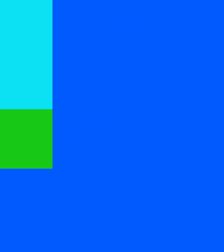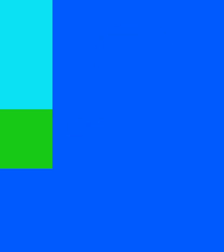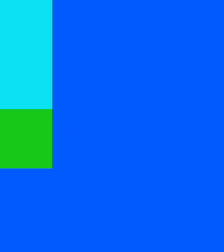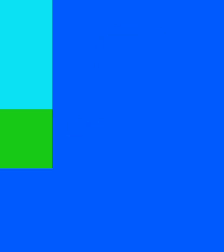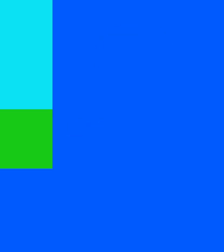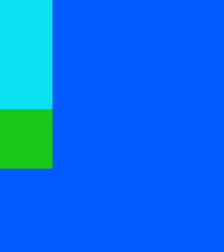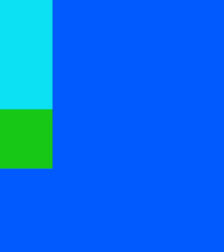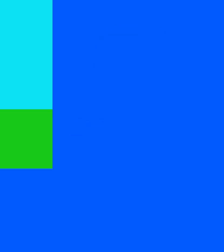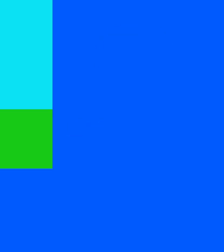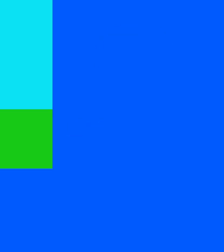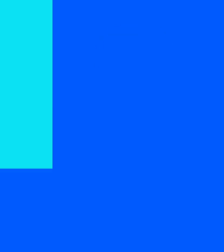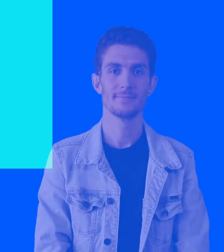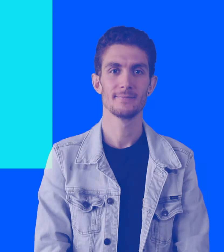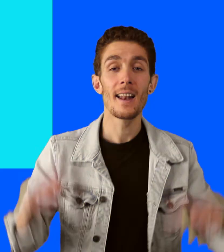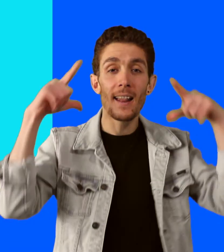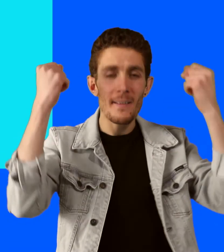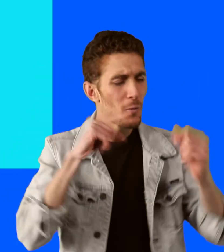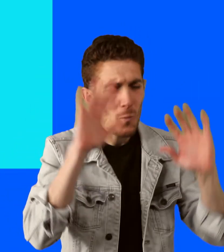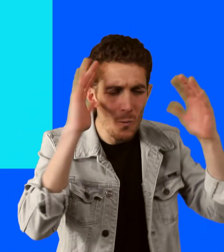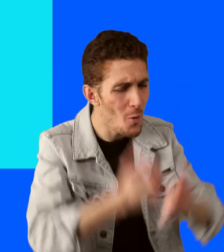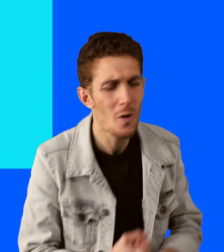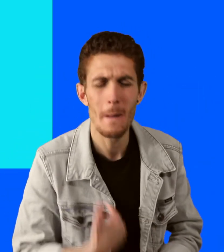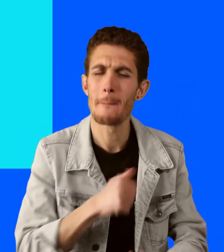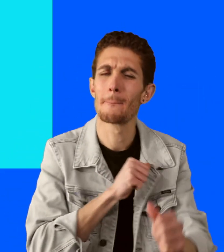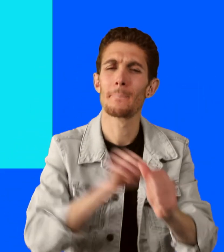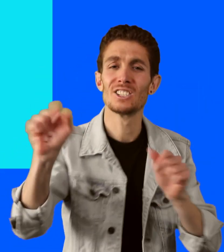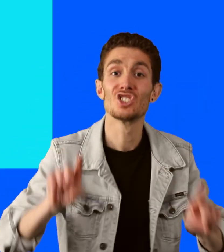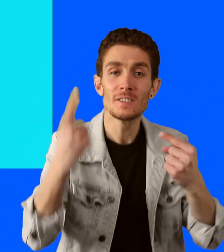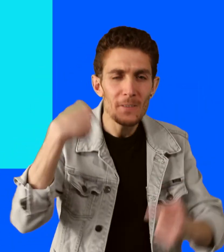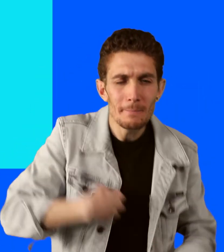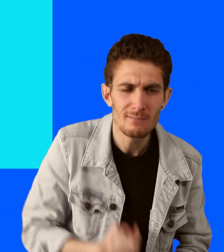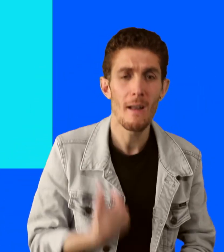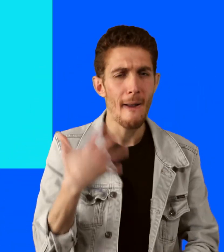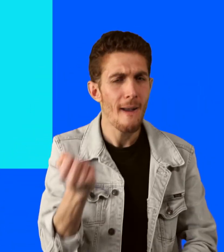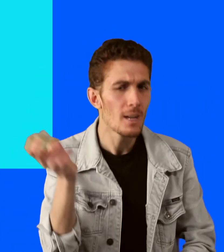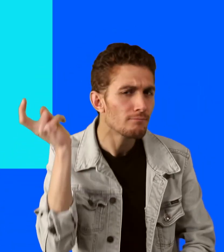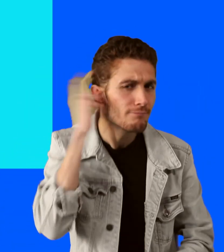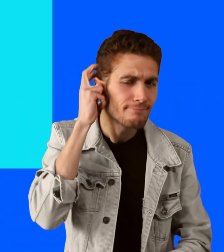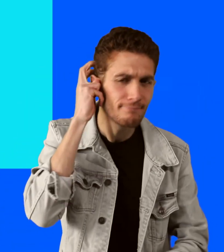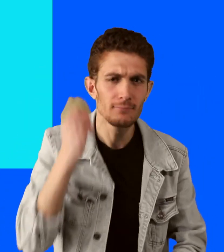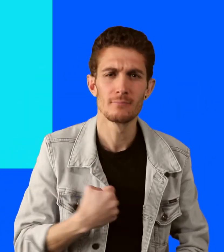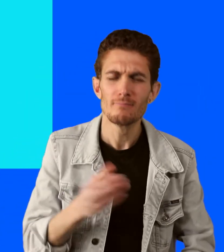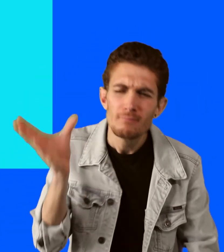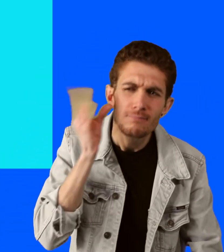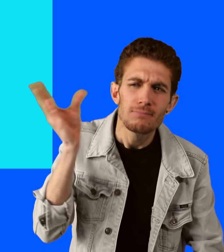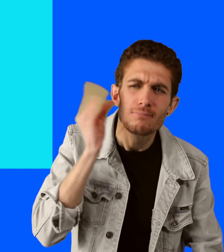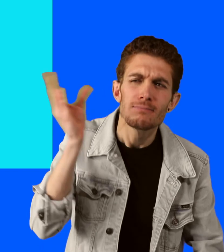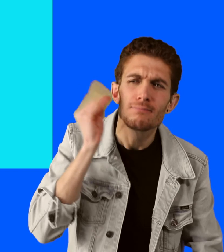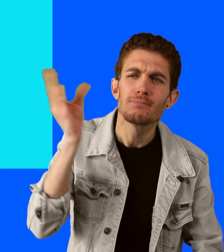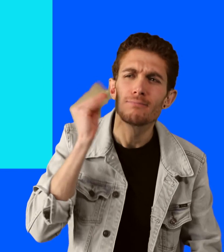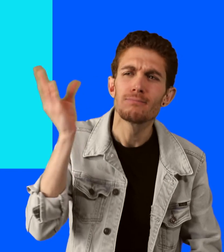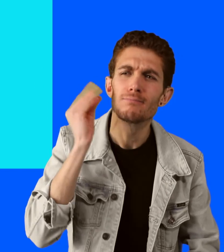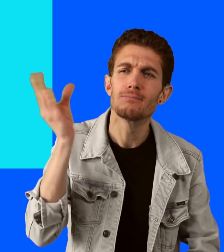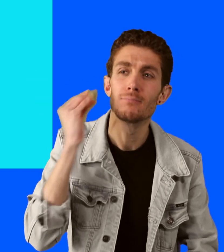difficult for her don't worry about me hattie said ella this is the best challenge for